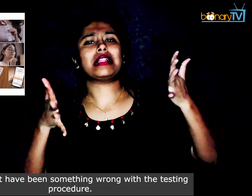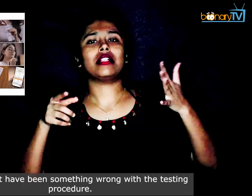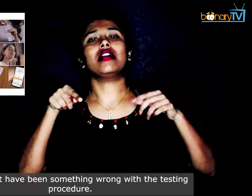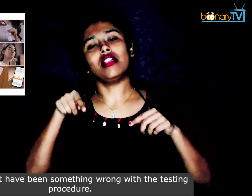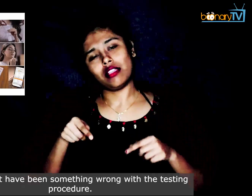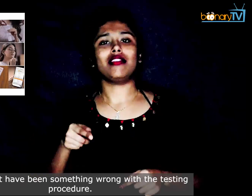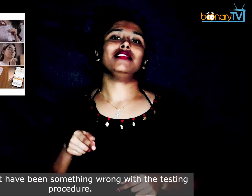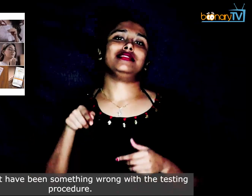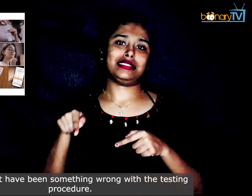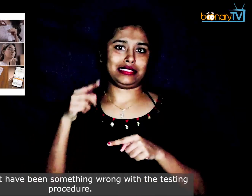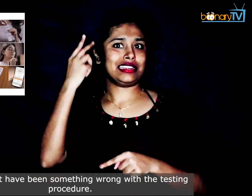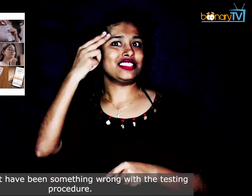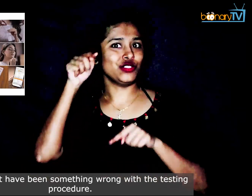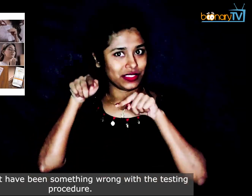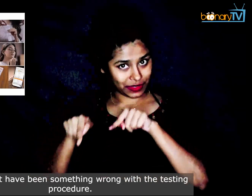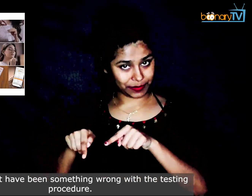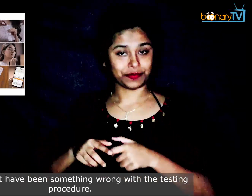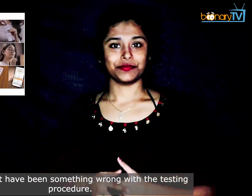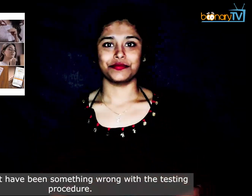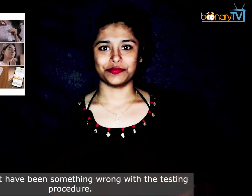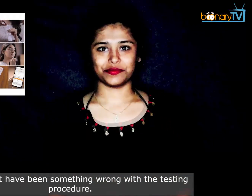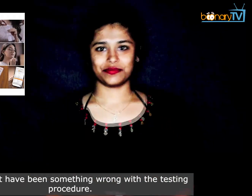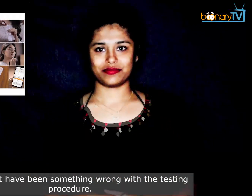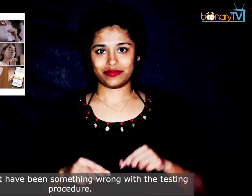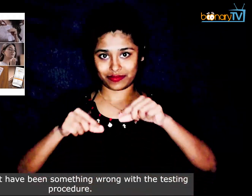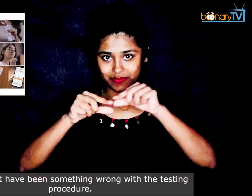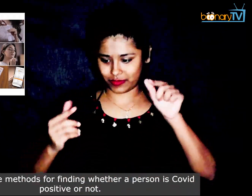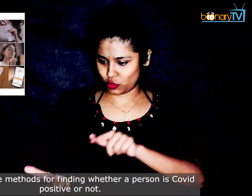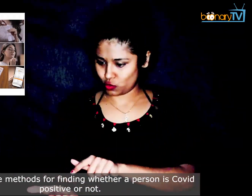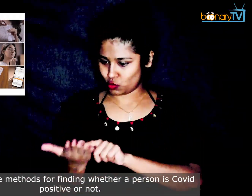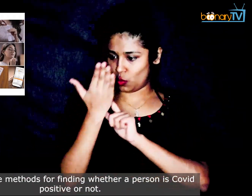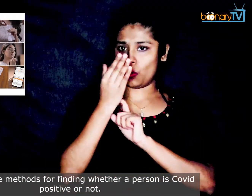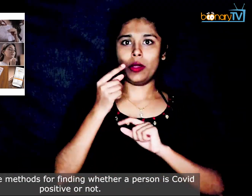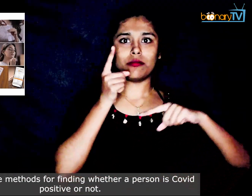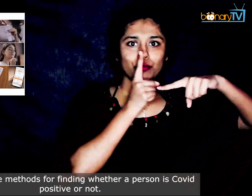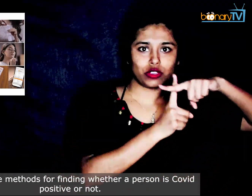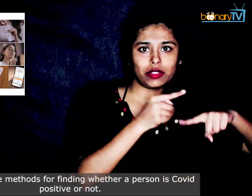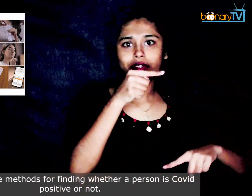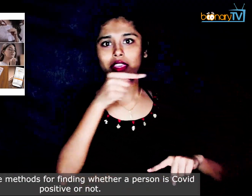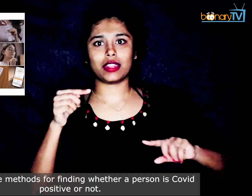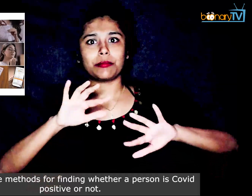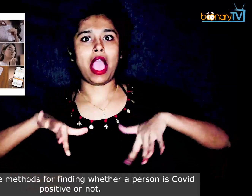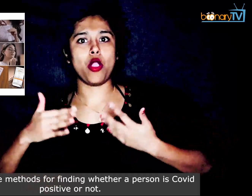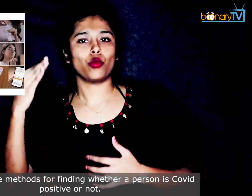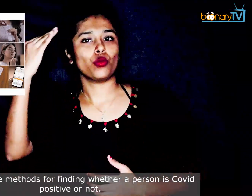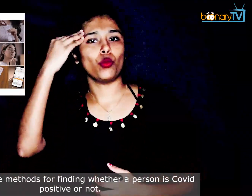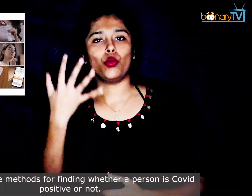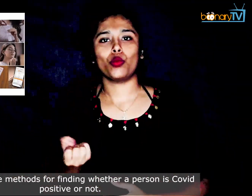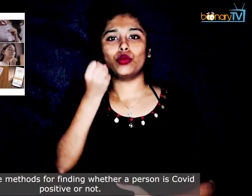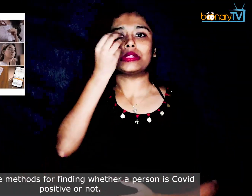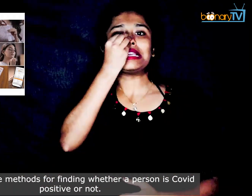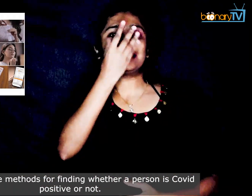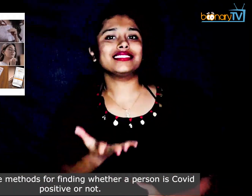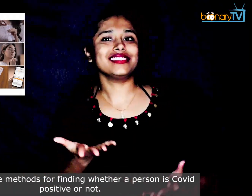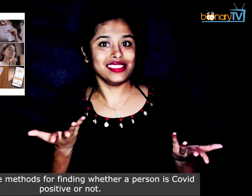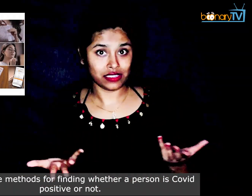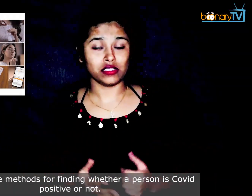with the testing procedure. These are the methods for finding whether a person is COVID